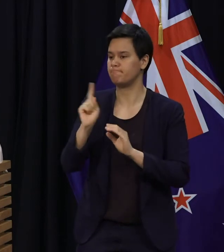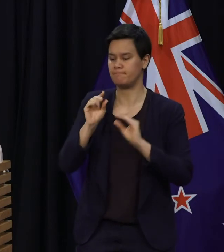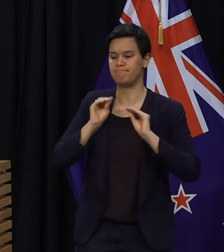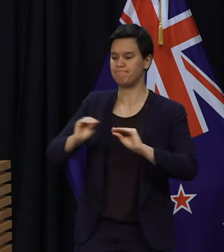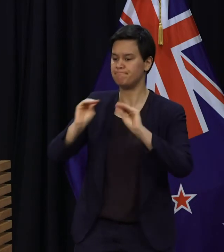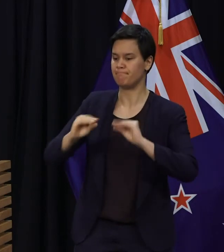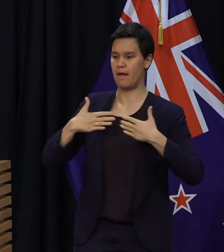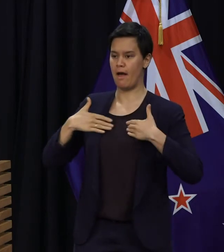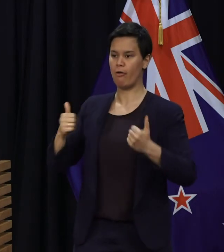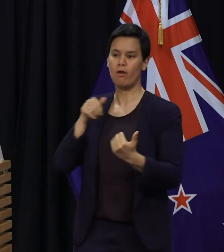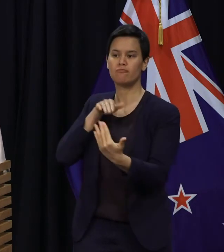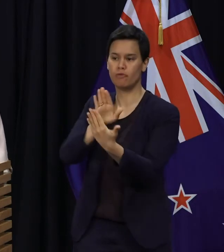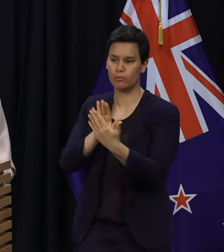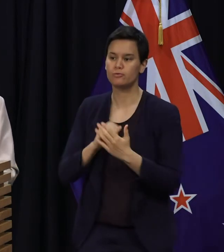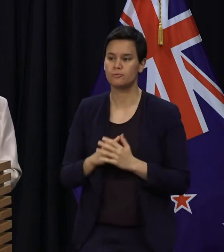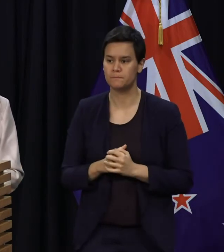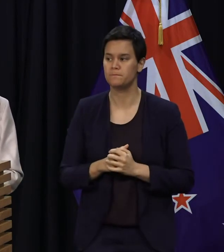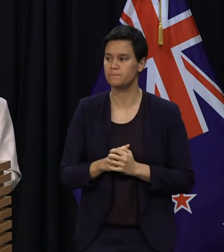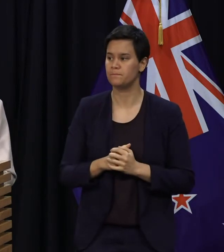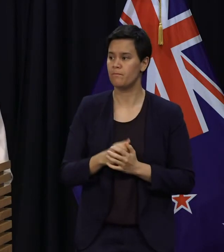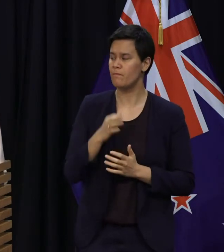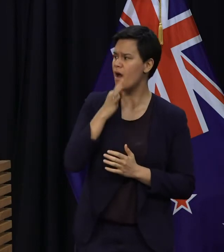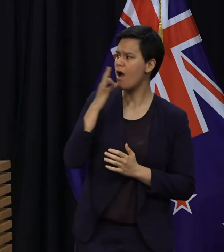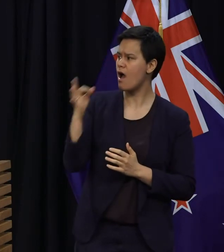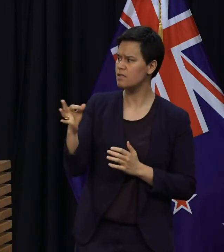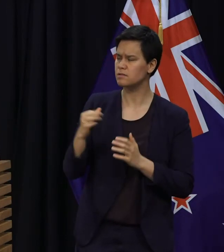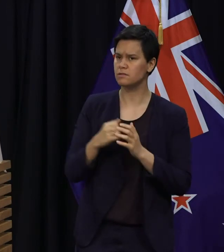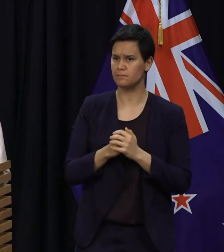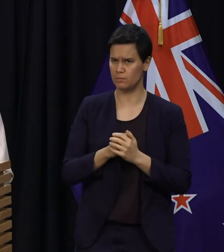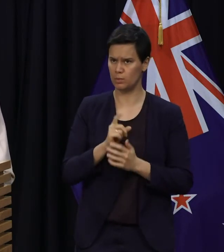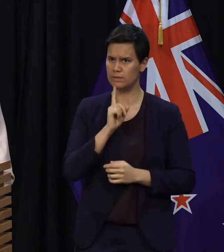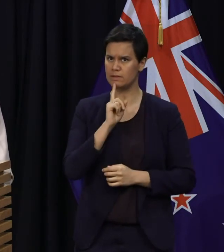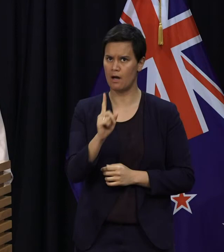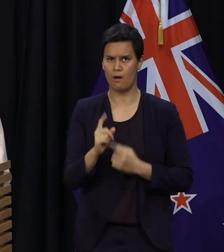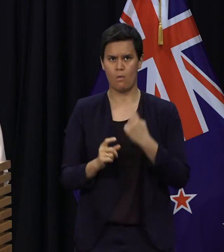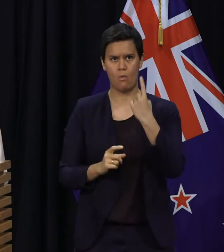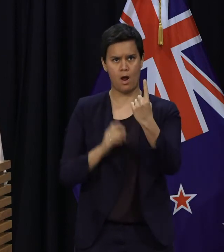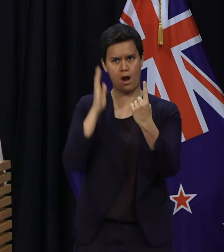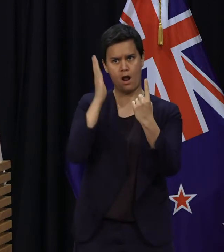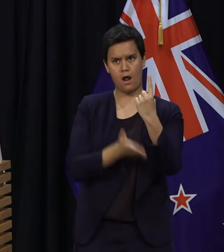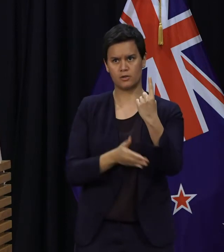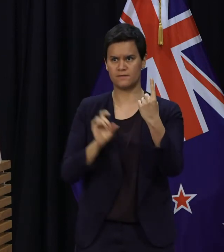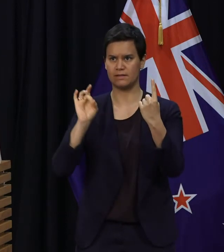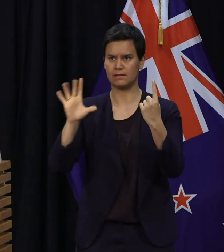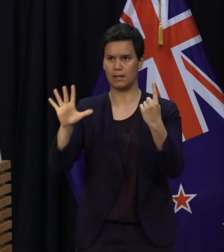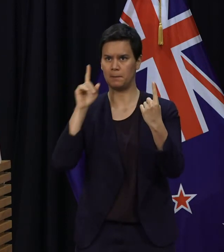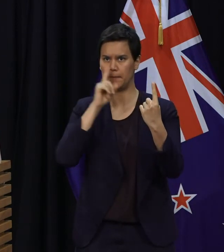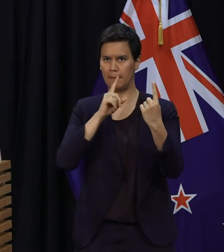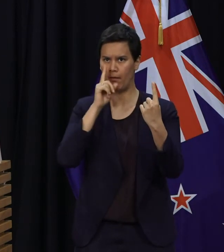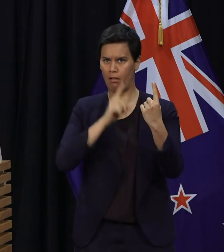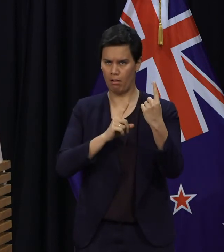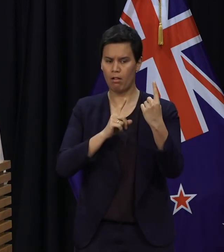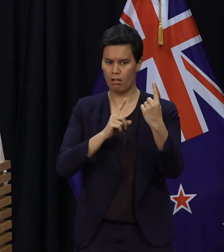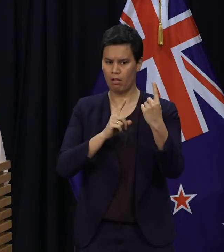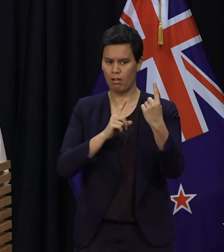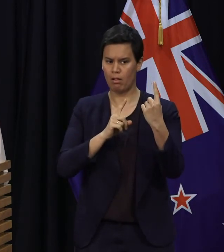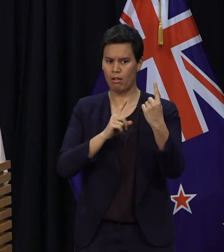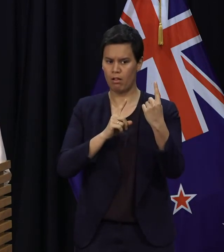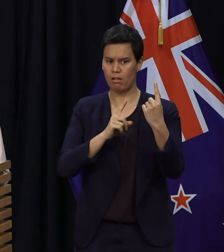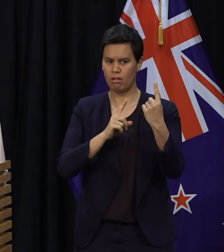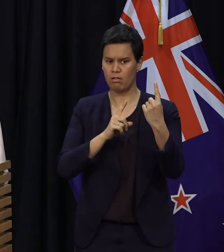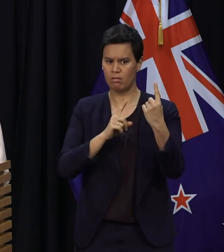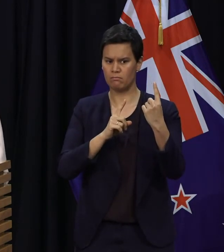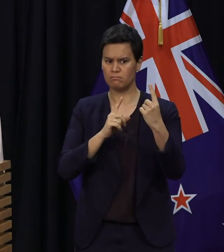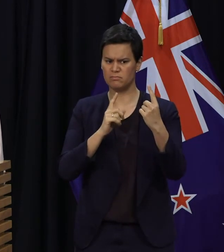decisions are being made by police. That 1 in 10 ratio, though, is for encounters with people where drug possession is the most serious charge they face.